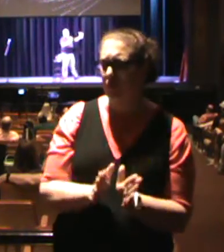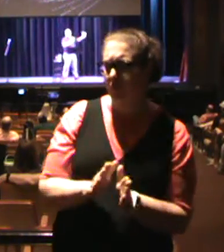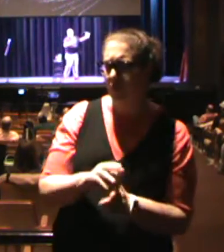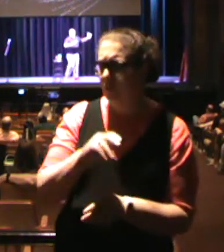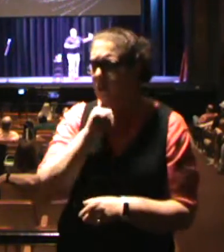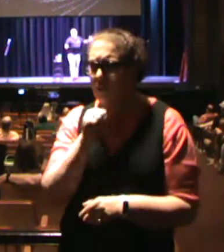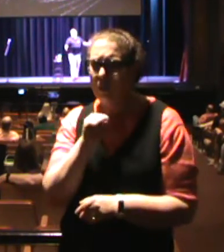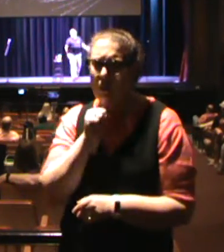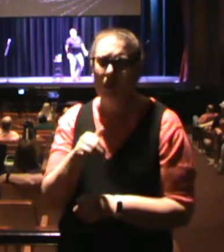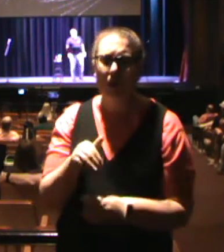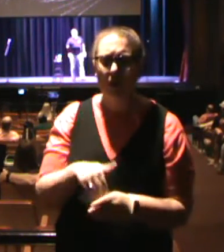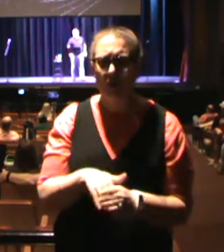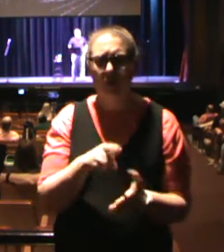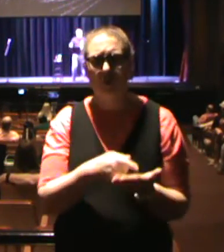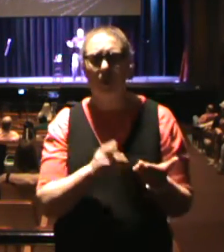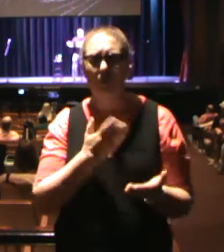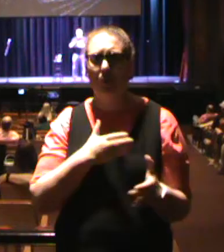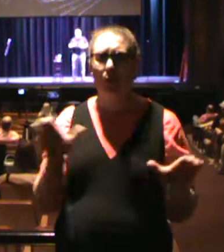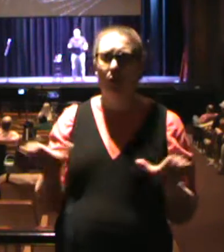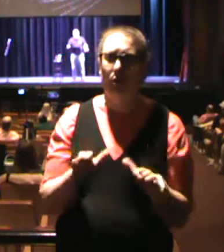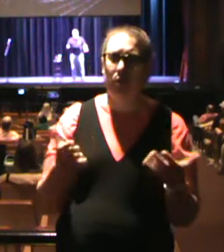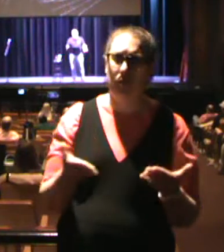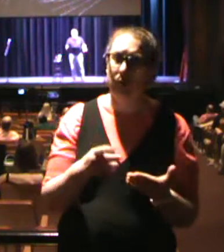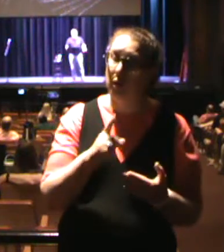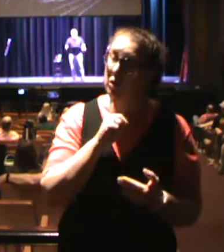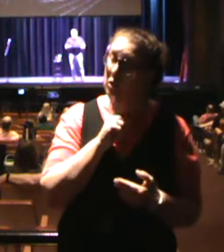not into what we're doing in the church. And he really